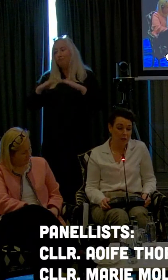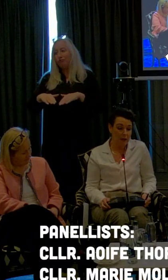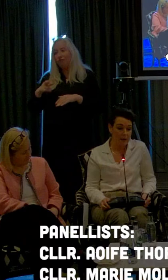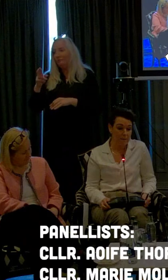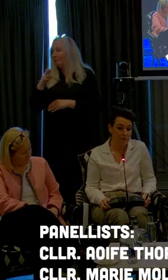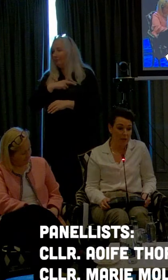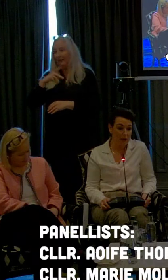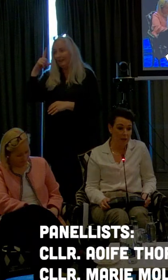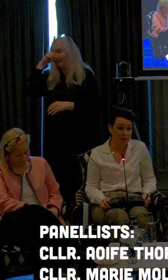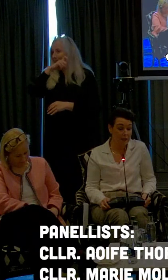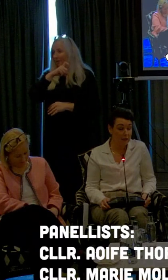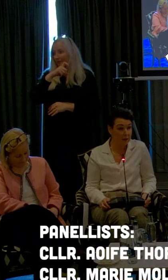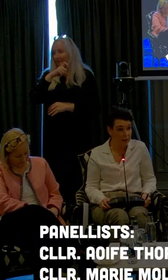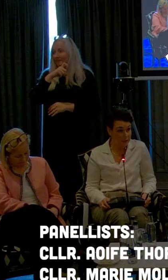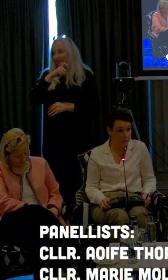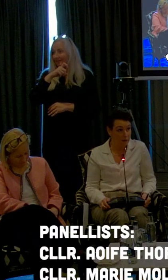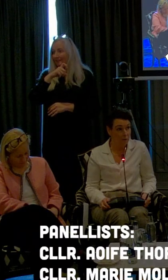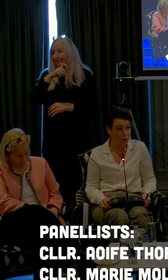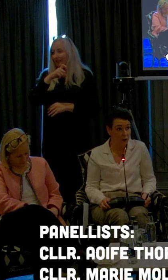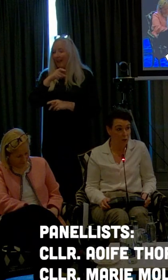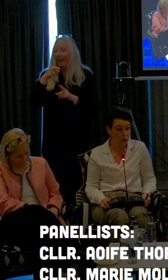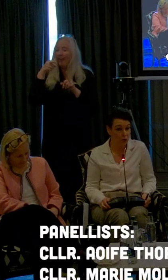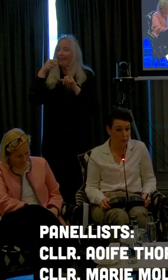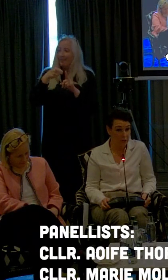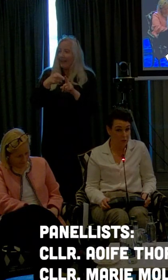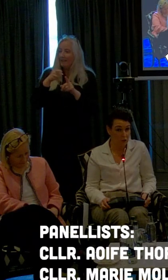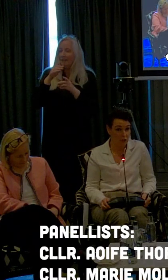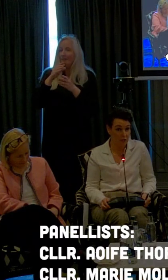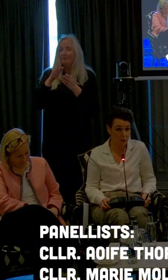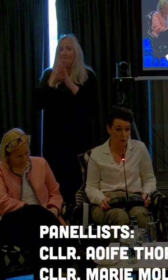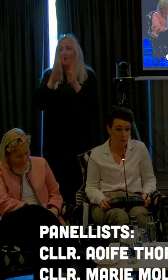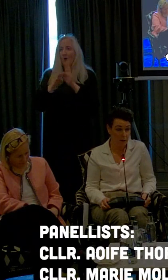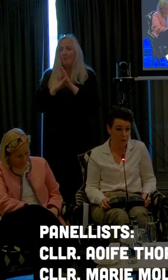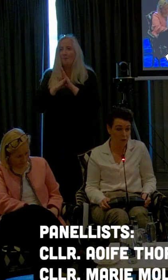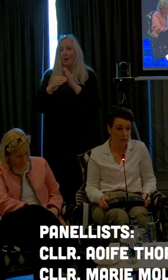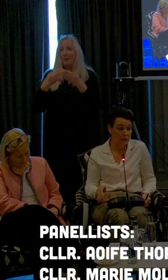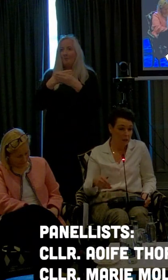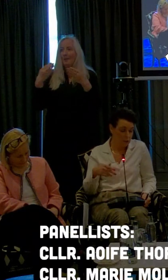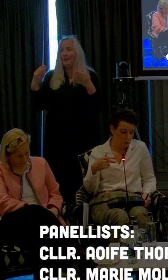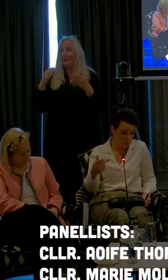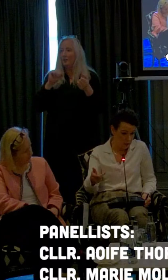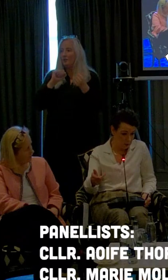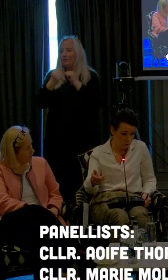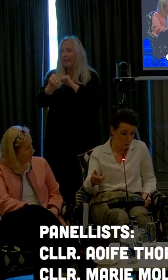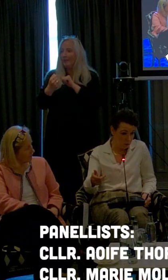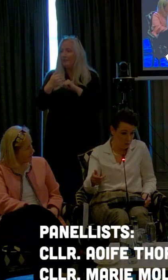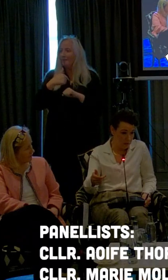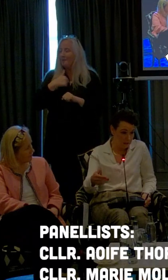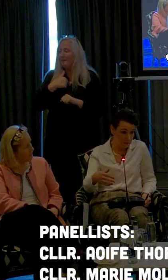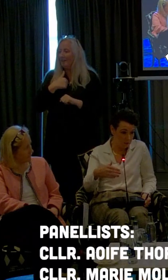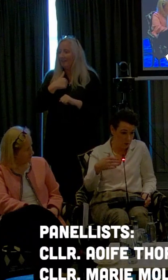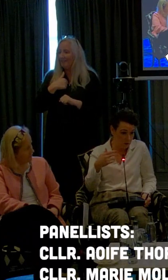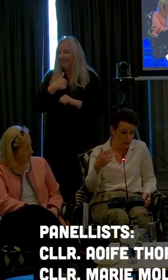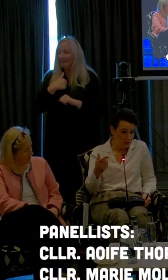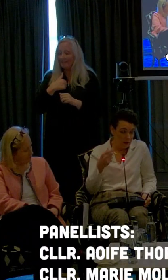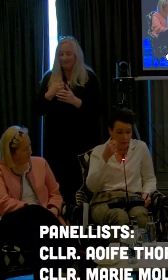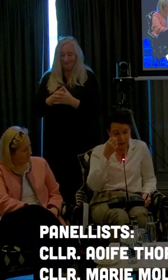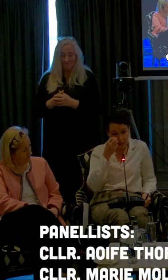difficult. And I think that has been a very good change that has come about, that you can hire someone, you know, to come in instead